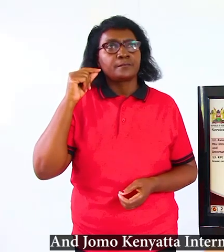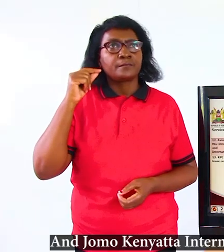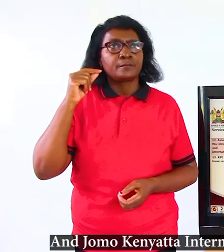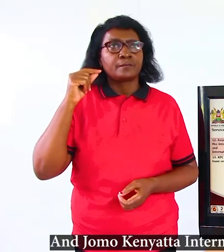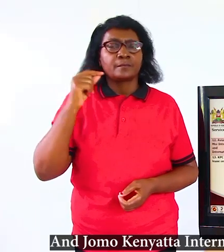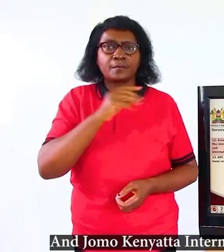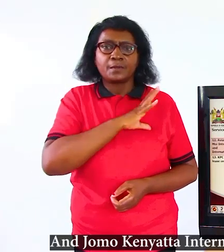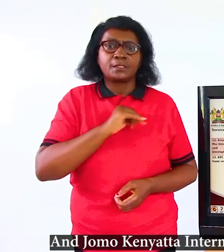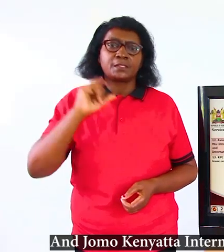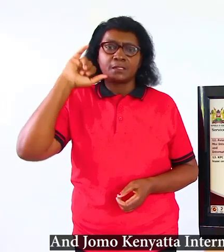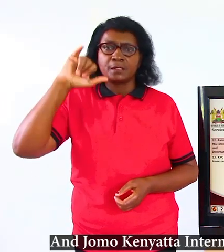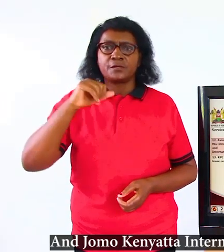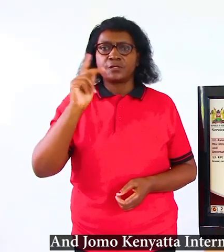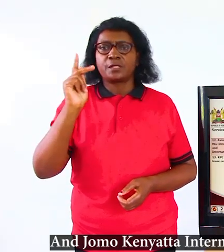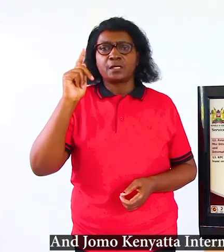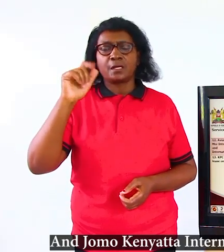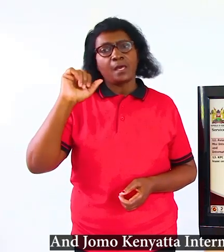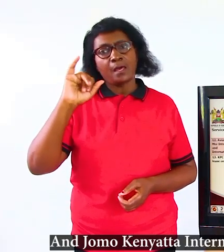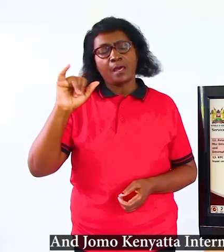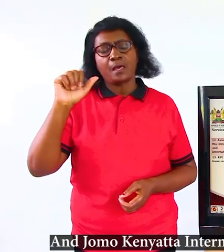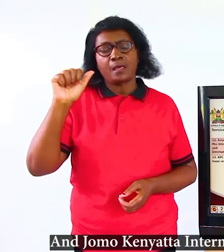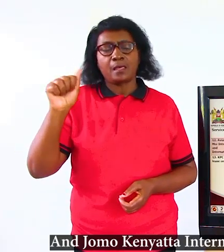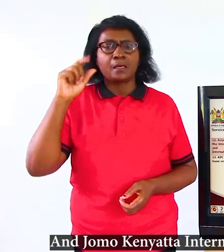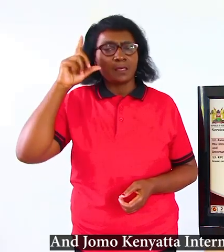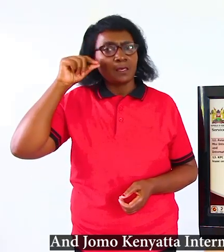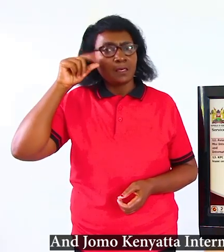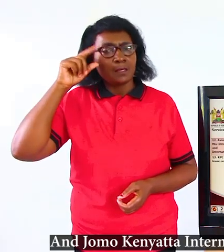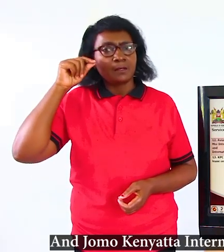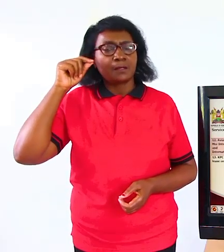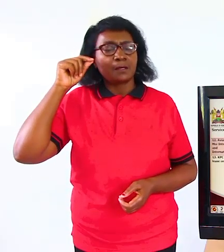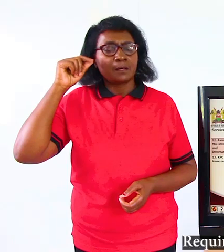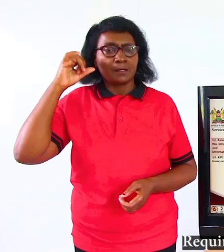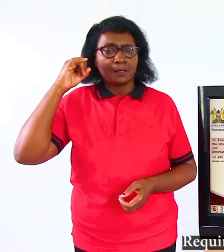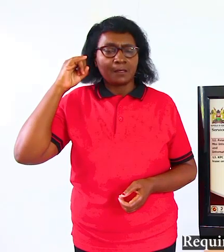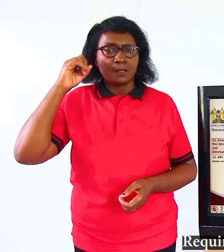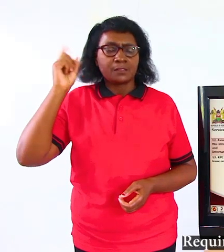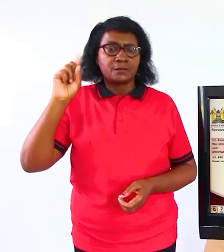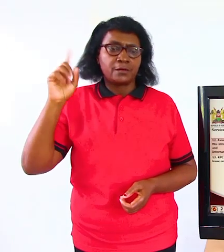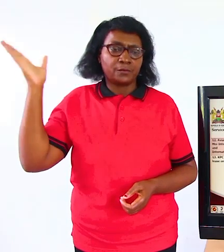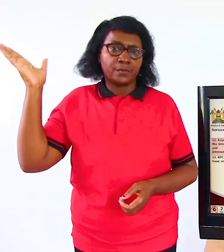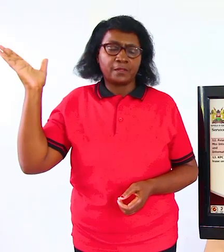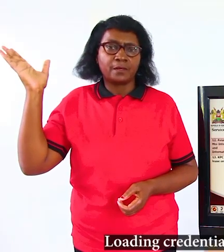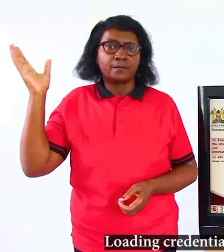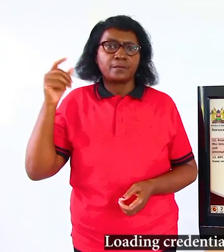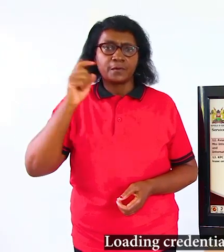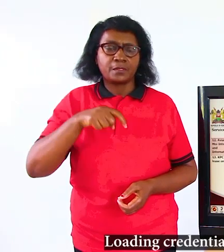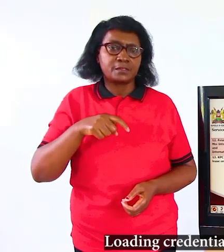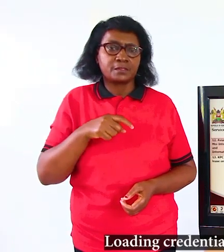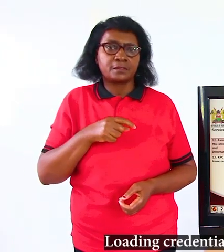and Jomo Kenyatta International Airport JKIA. Requirements: loading credentials